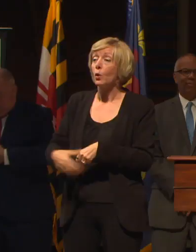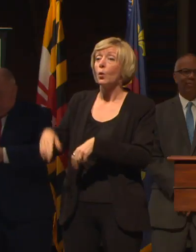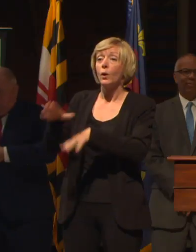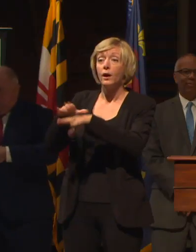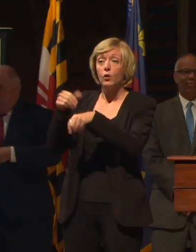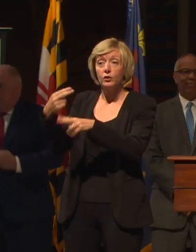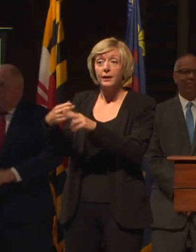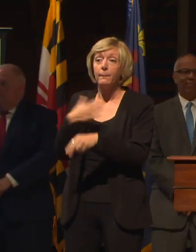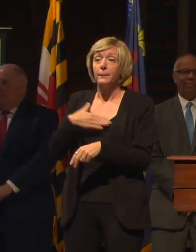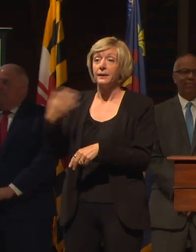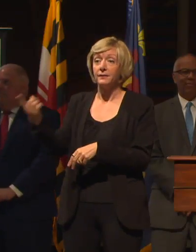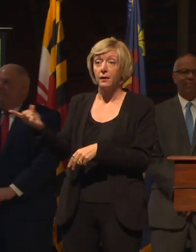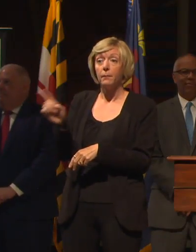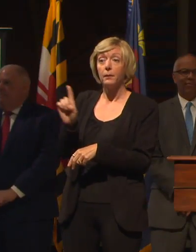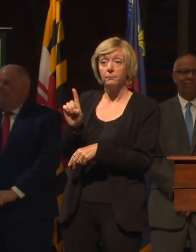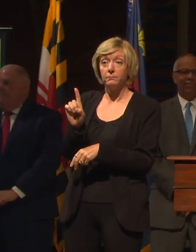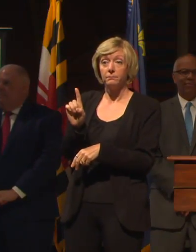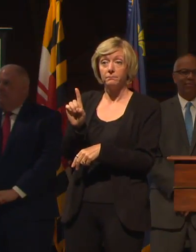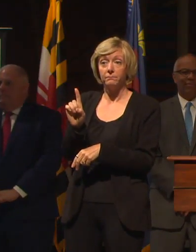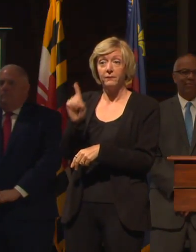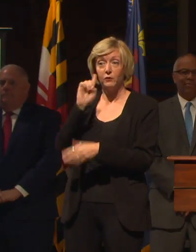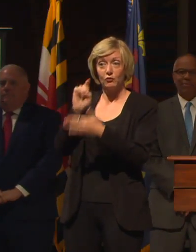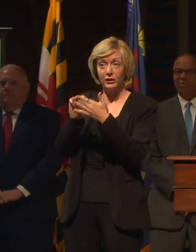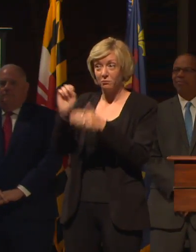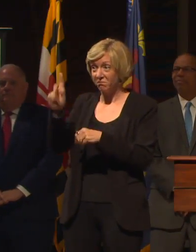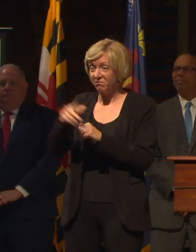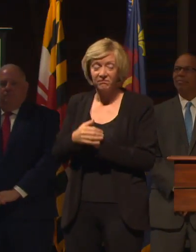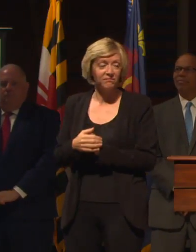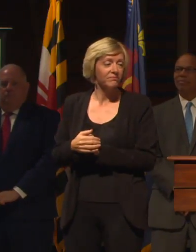called, please come up to the stage here to be recognized.